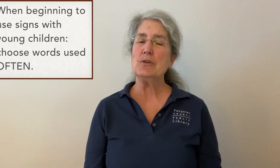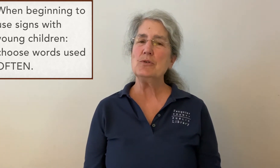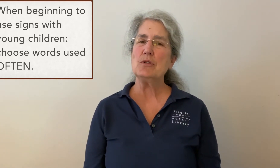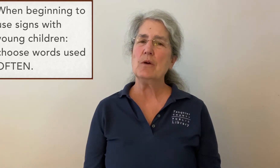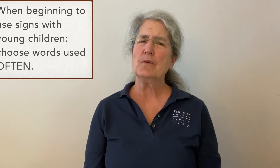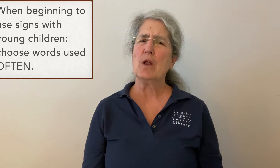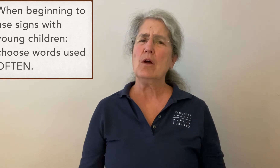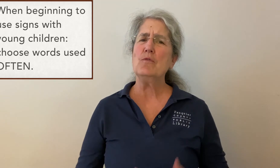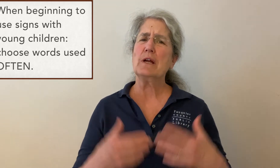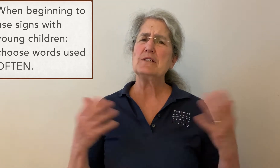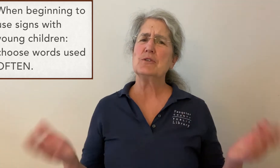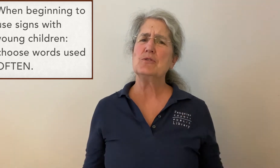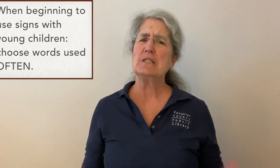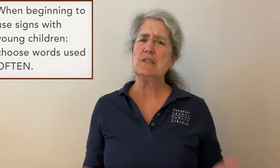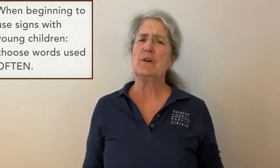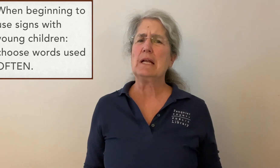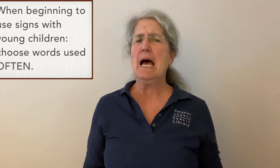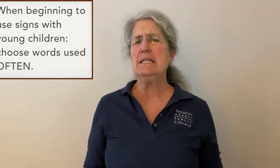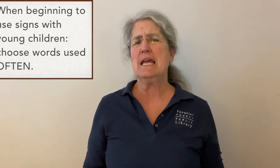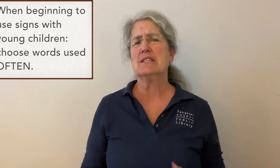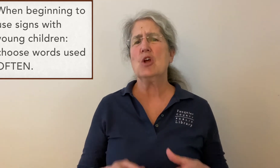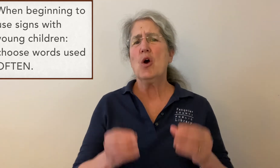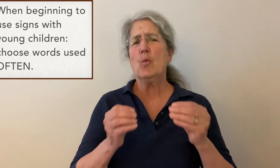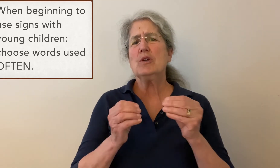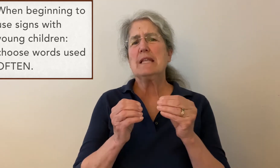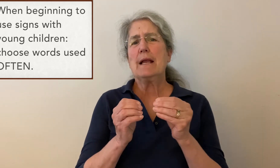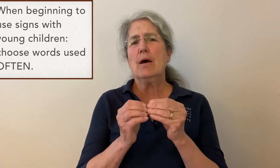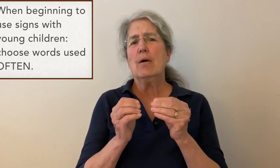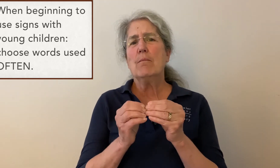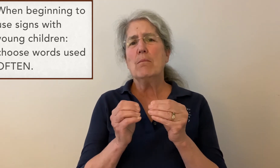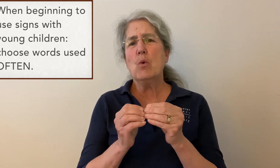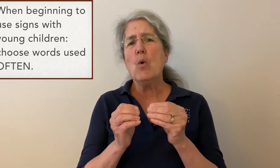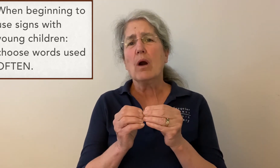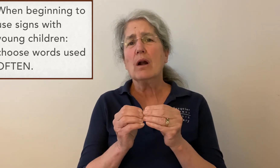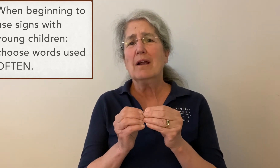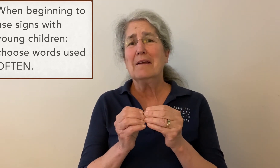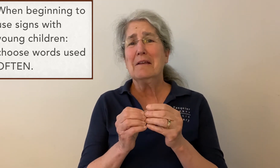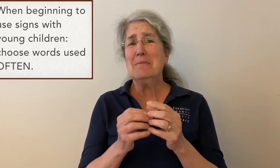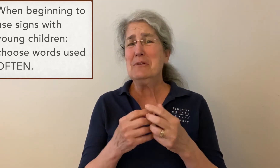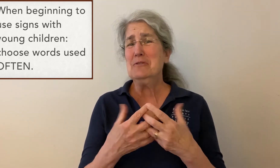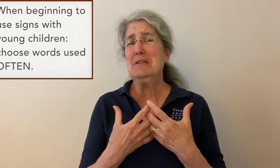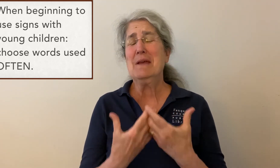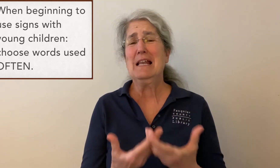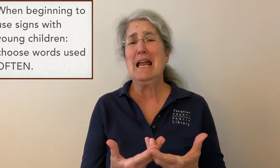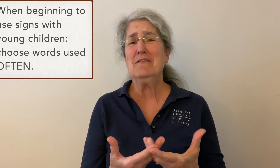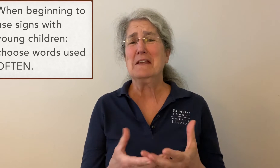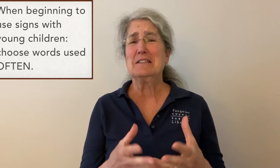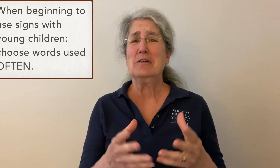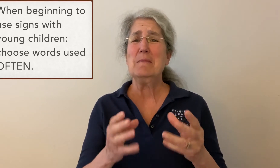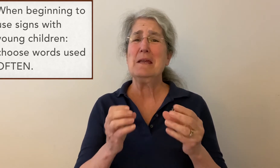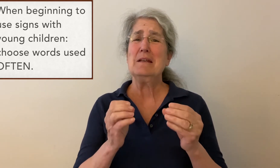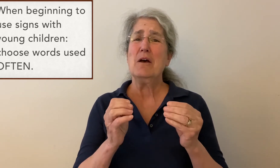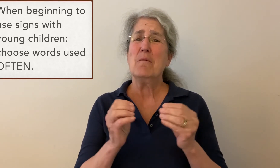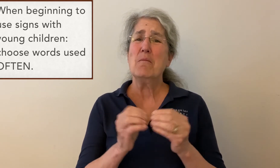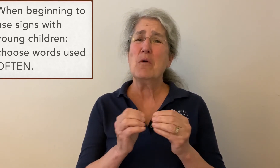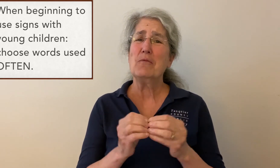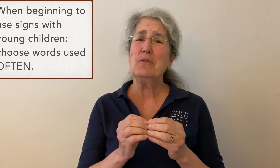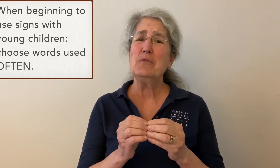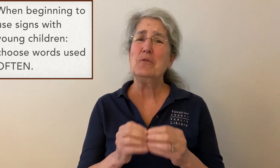used over and over because they're used in different contexts. Words like more can be used to mean a lot of things. It could mean more food.